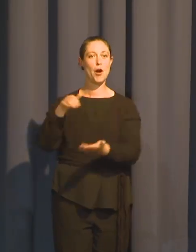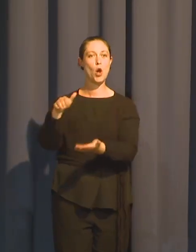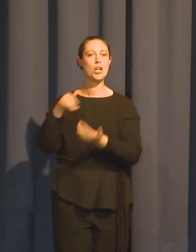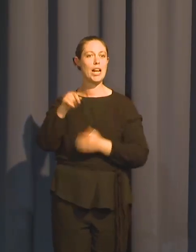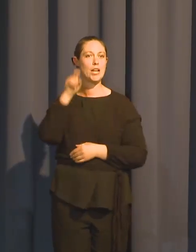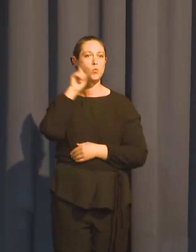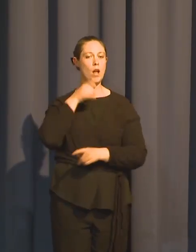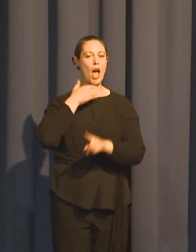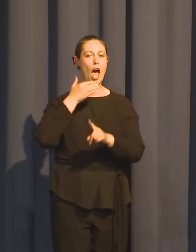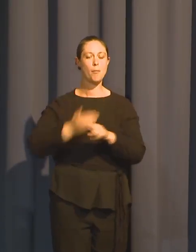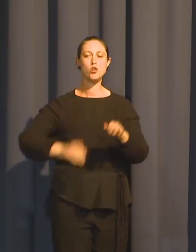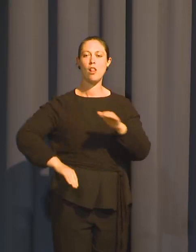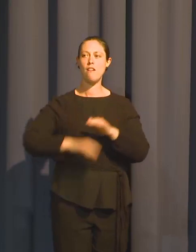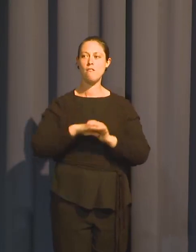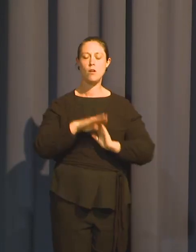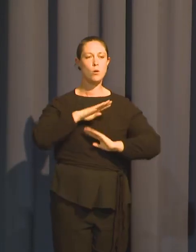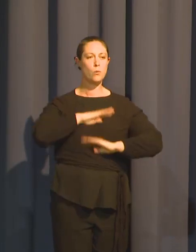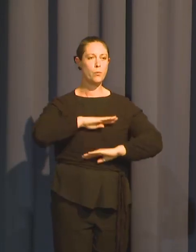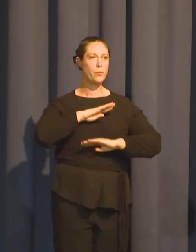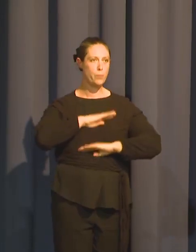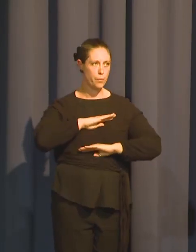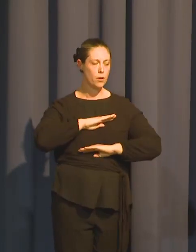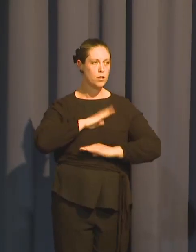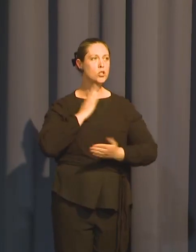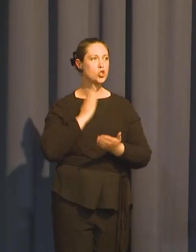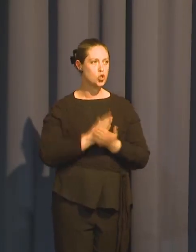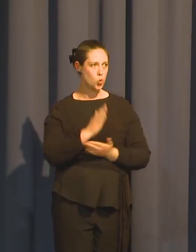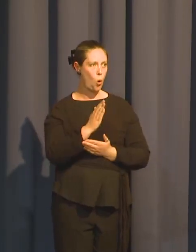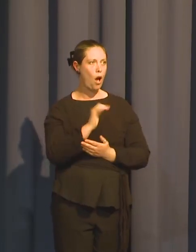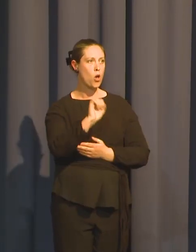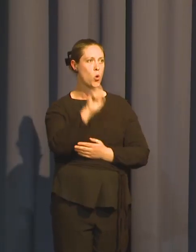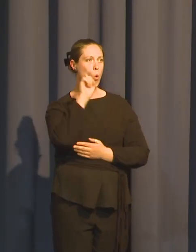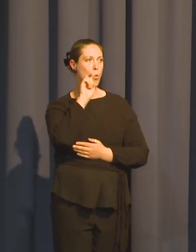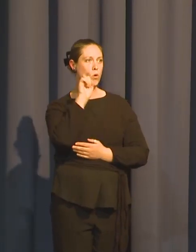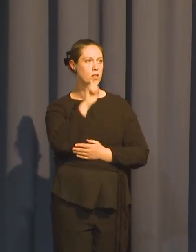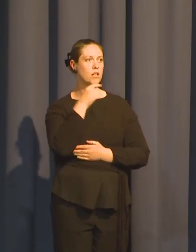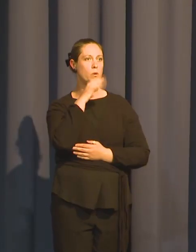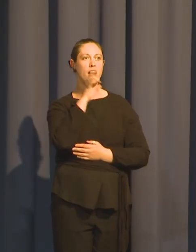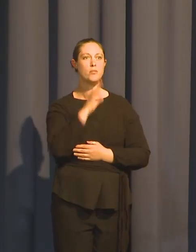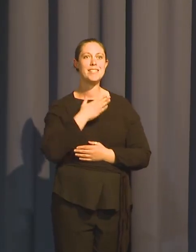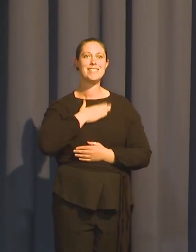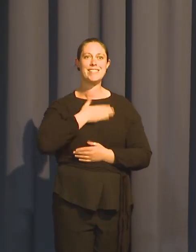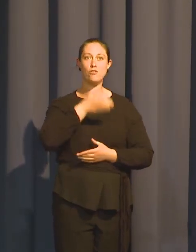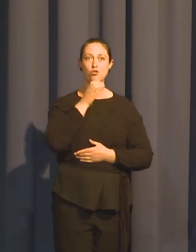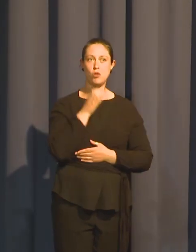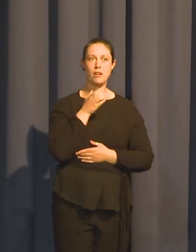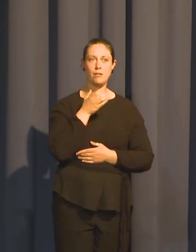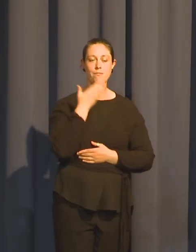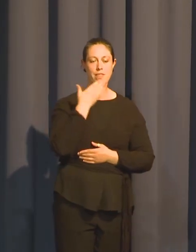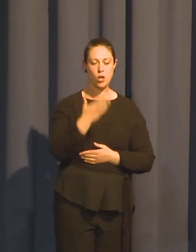completely satisfied that the water in your community is completely safe to drink. Thank you.